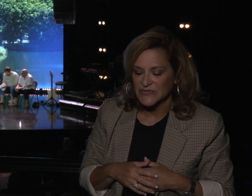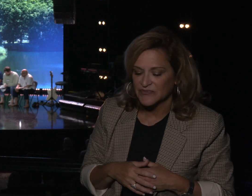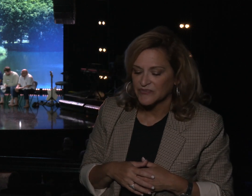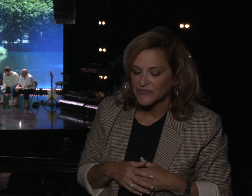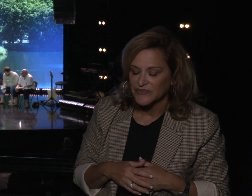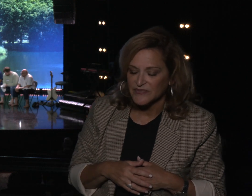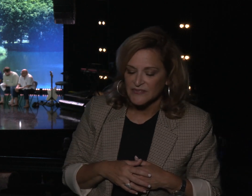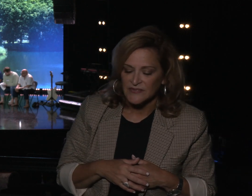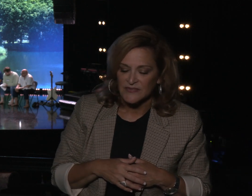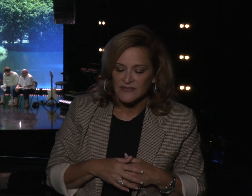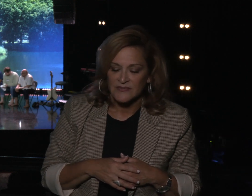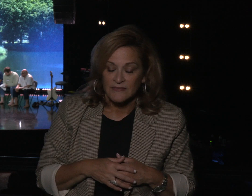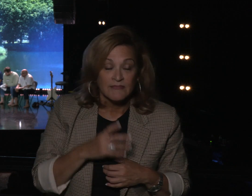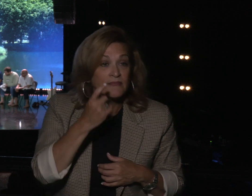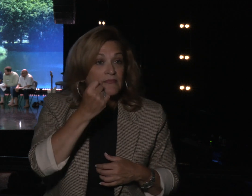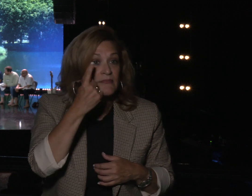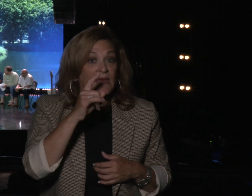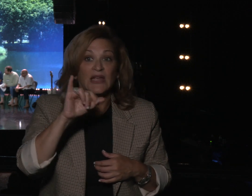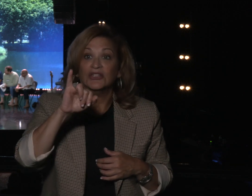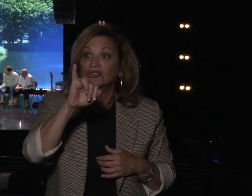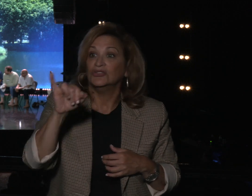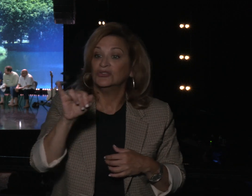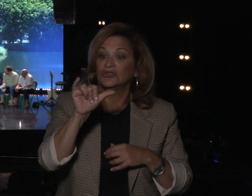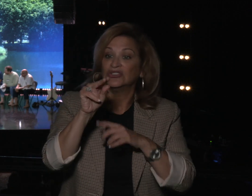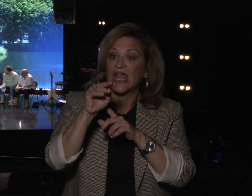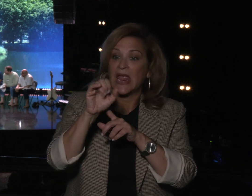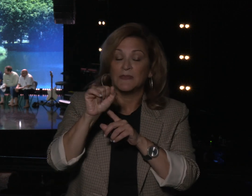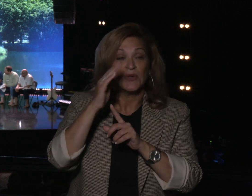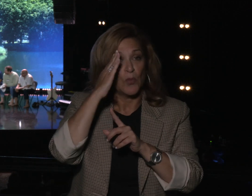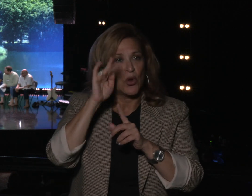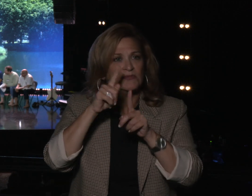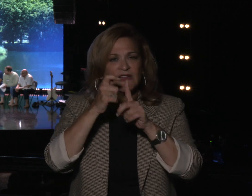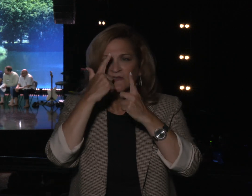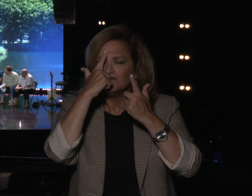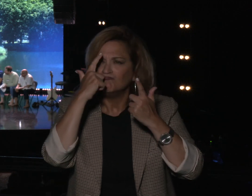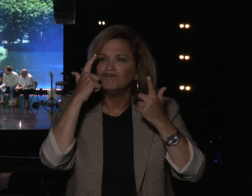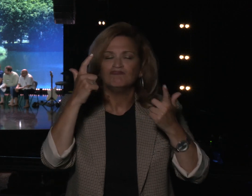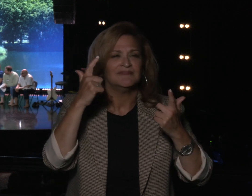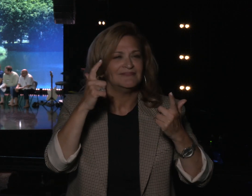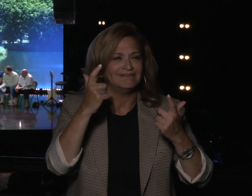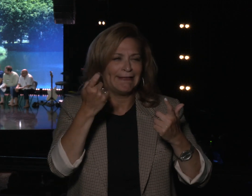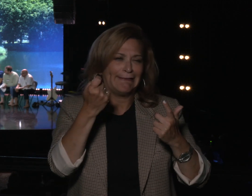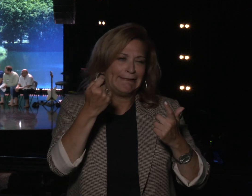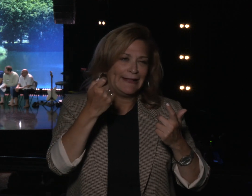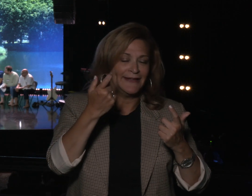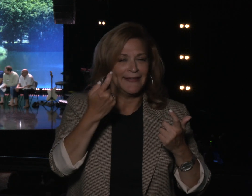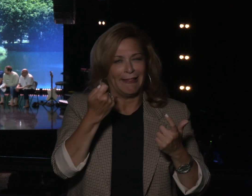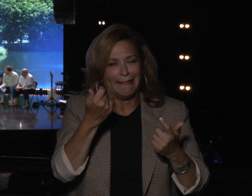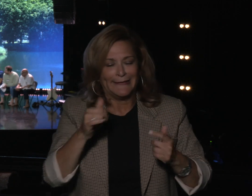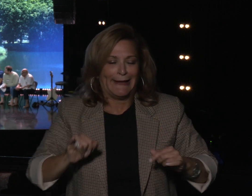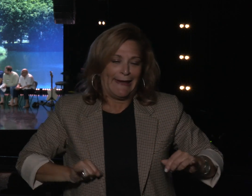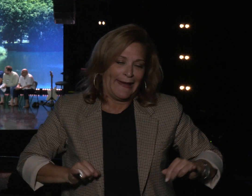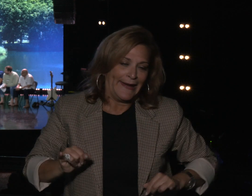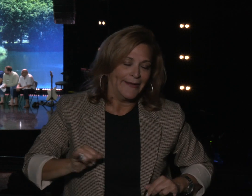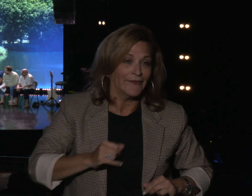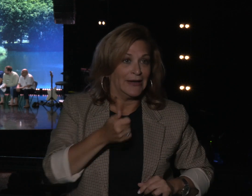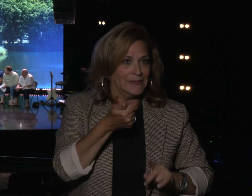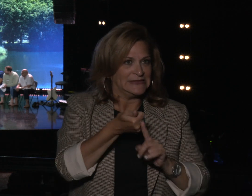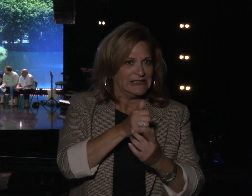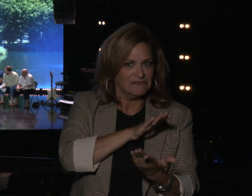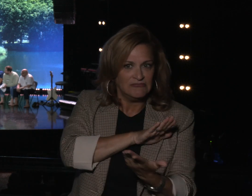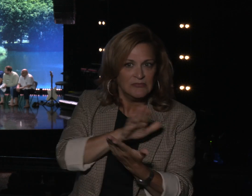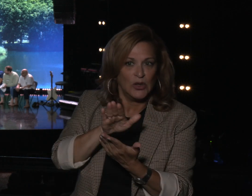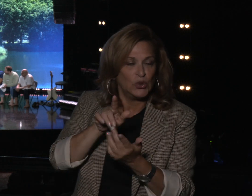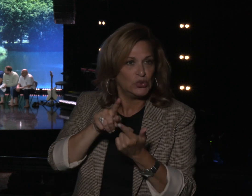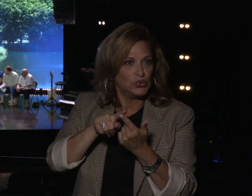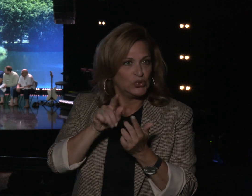But it was also James who, because he was puffed up, because he was a little bit maybe arrogant, where he goes to Jesus with his brother